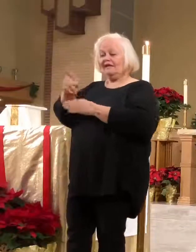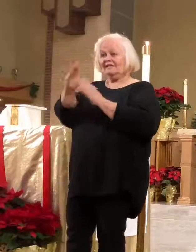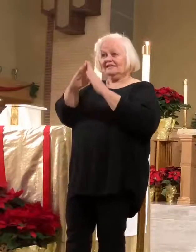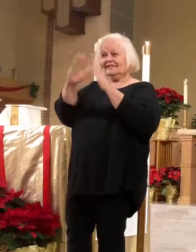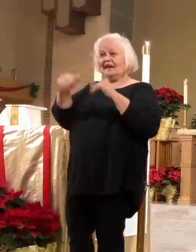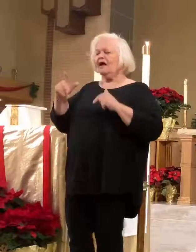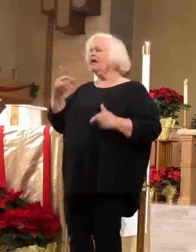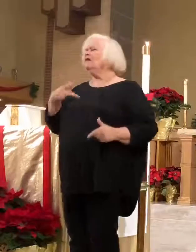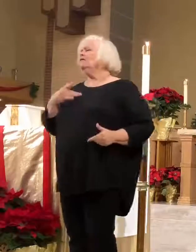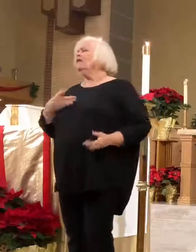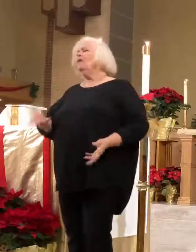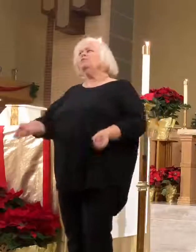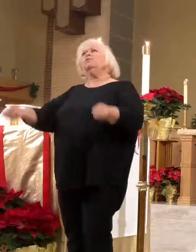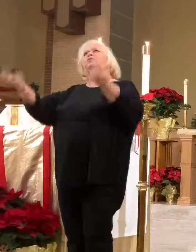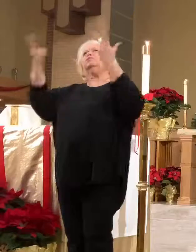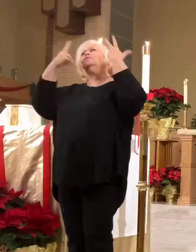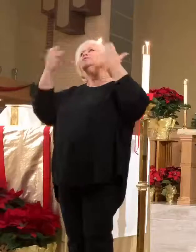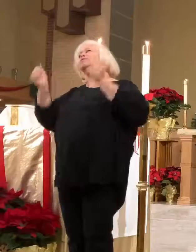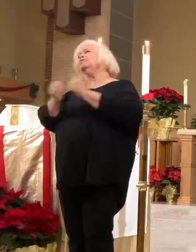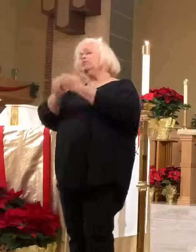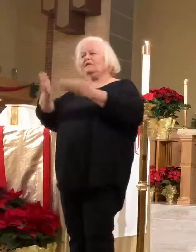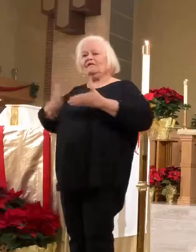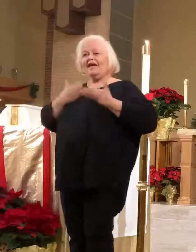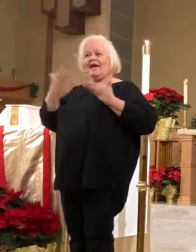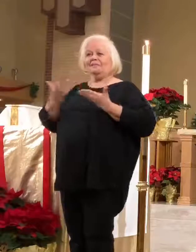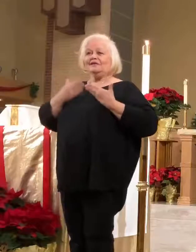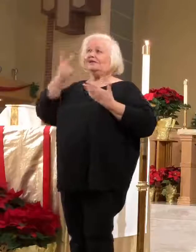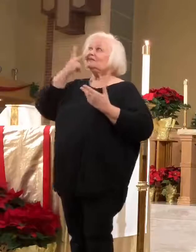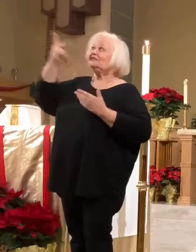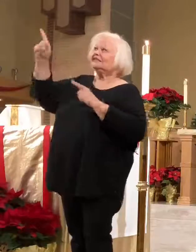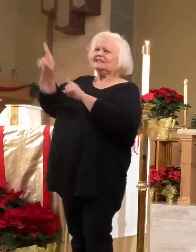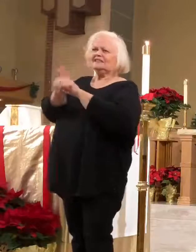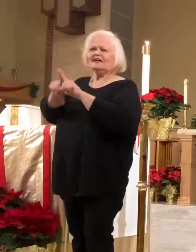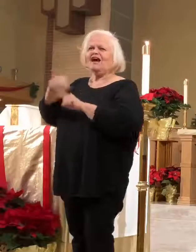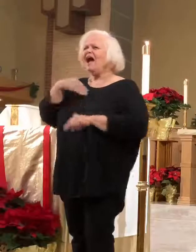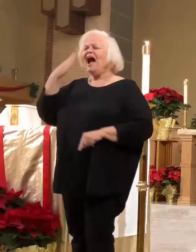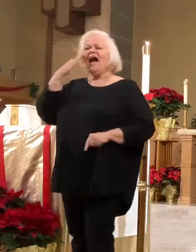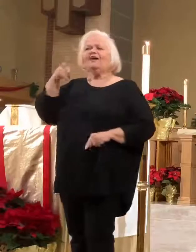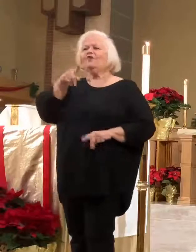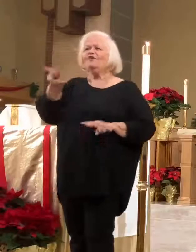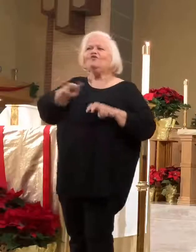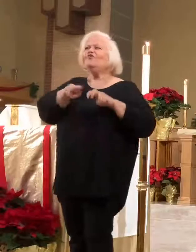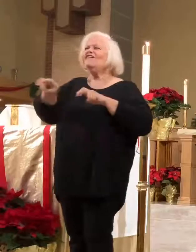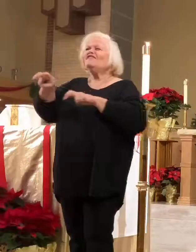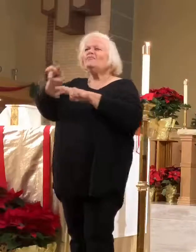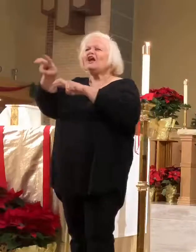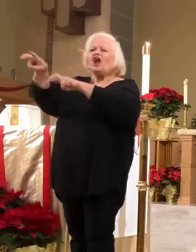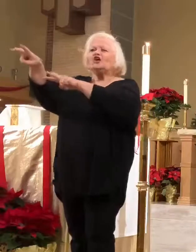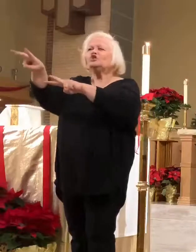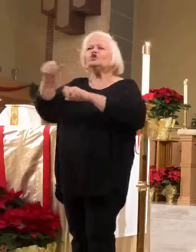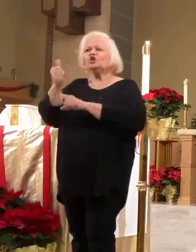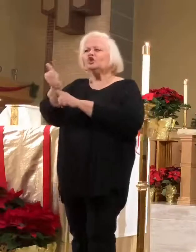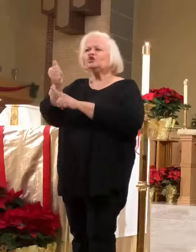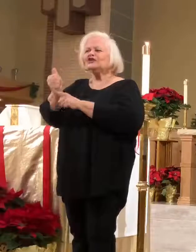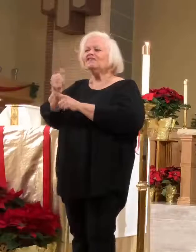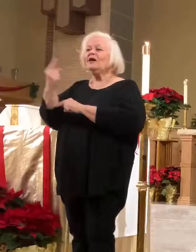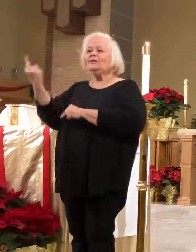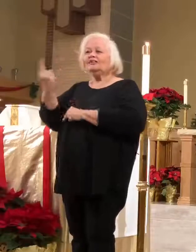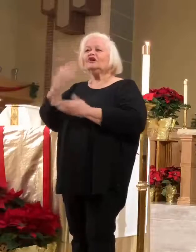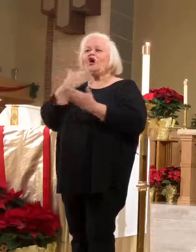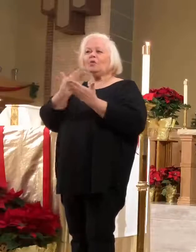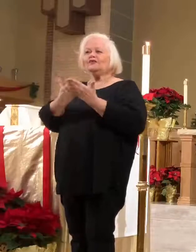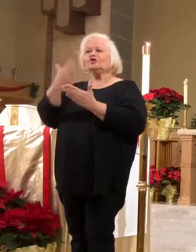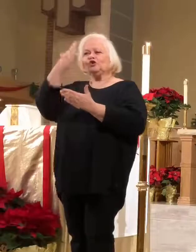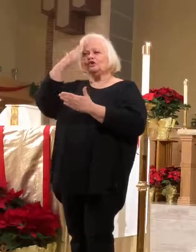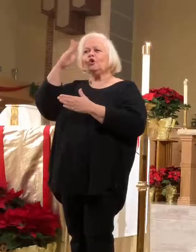they are overjoyed at seeing the star. I don't know if you've ever been on an exploration or on a journey. It's always good to know